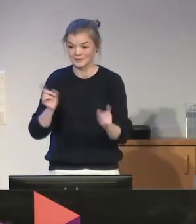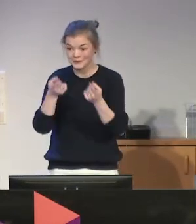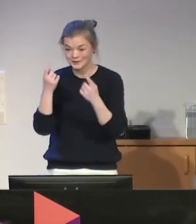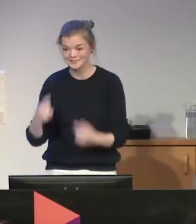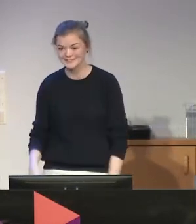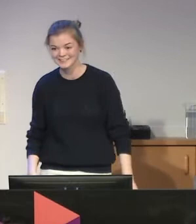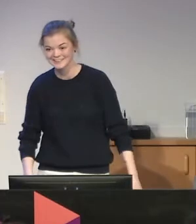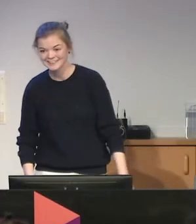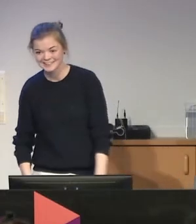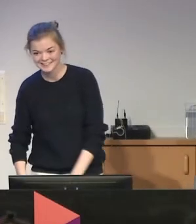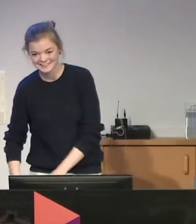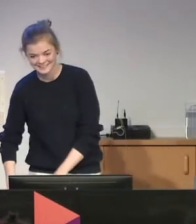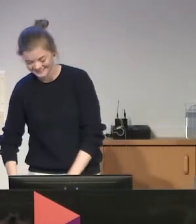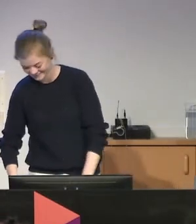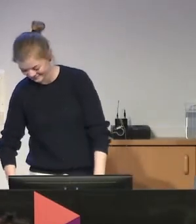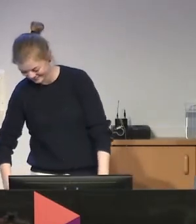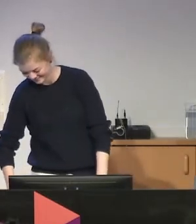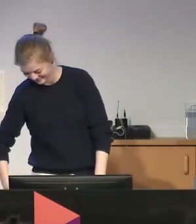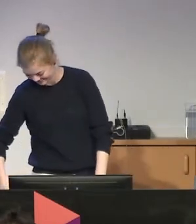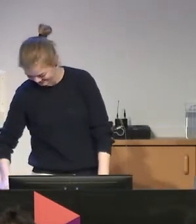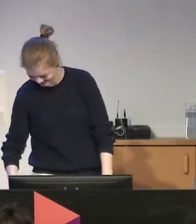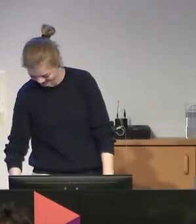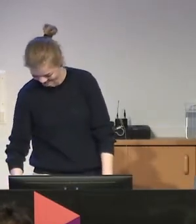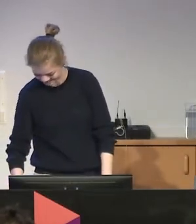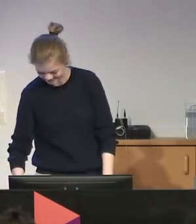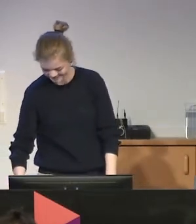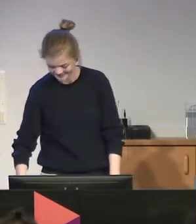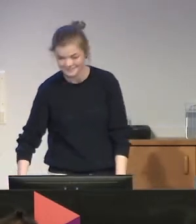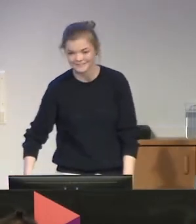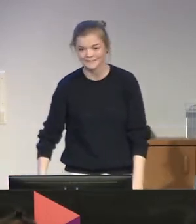you have any questions? This was a bit short.